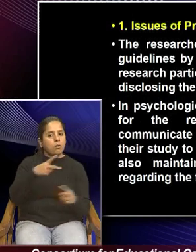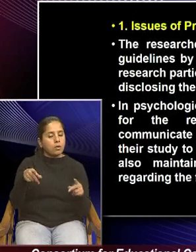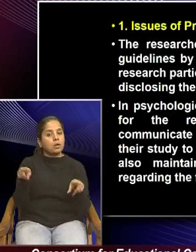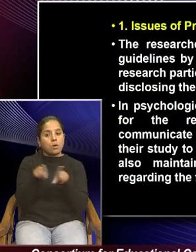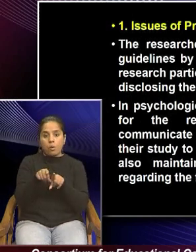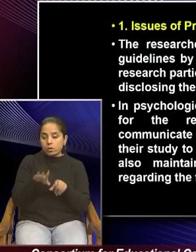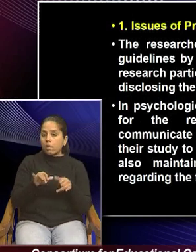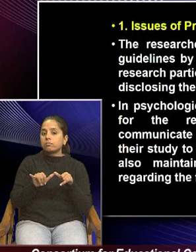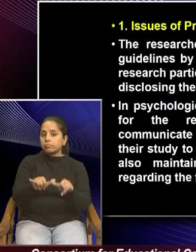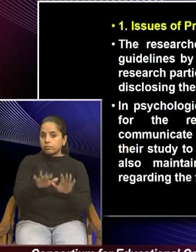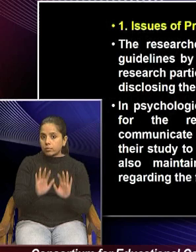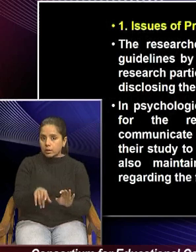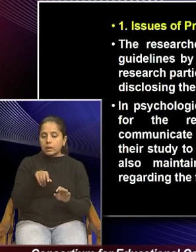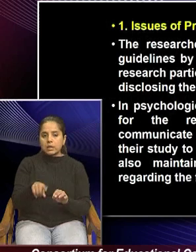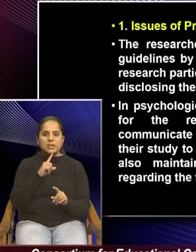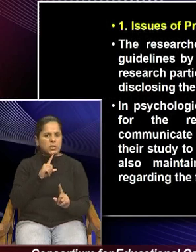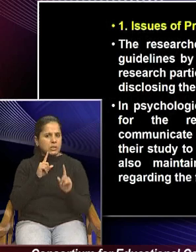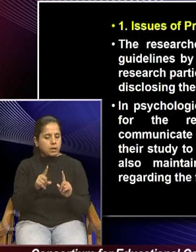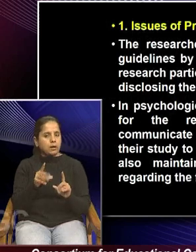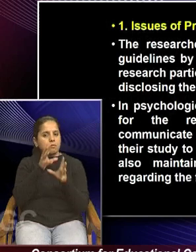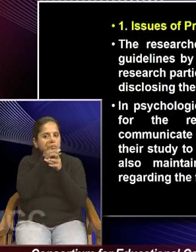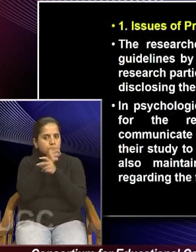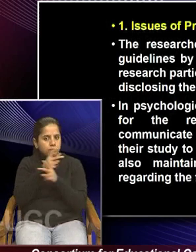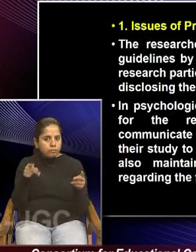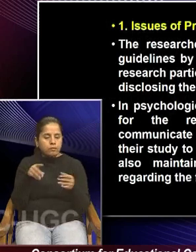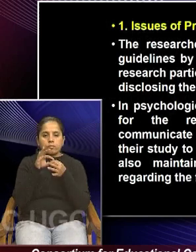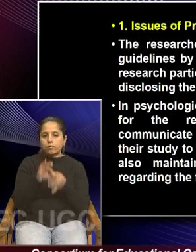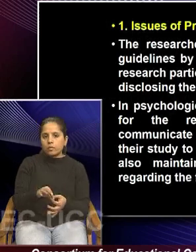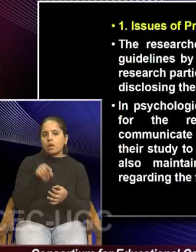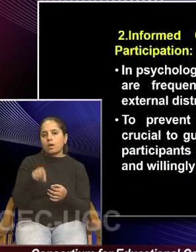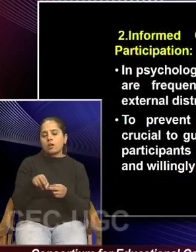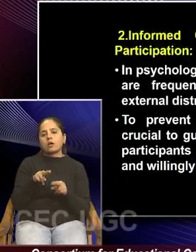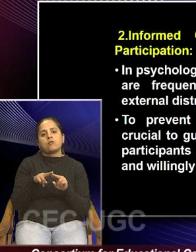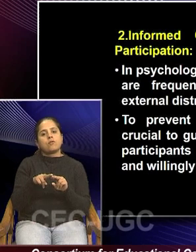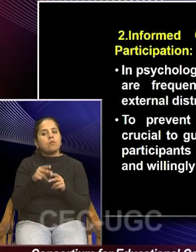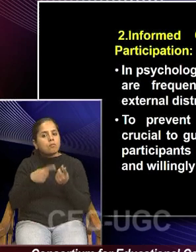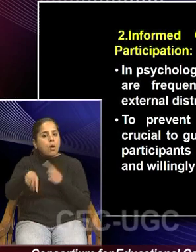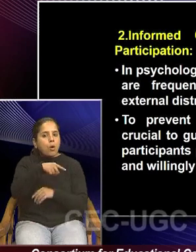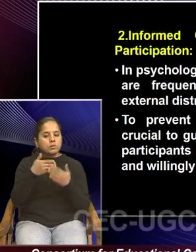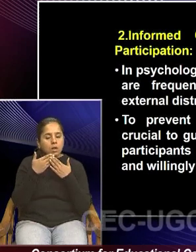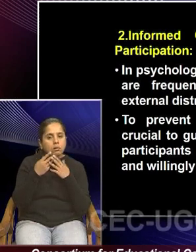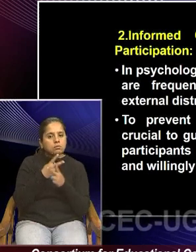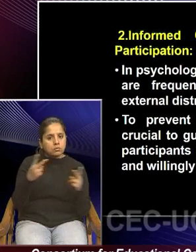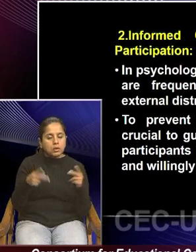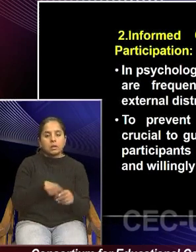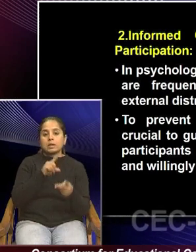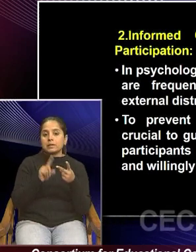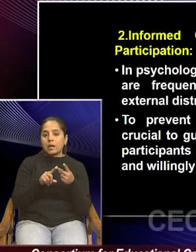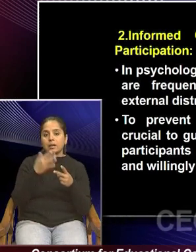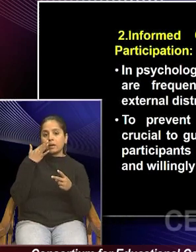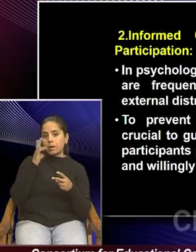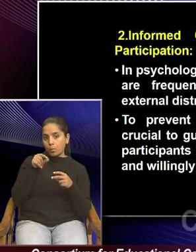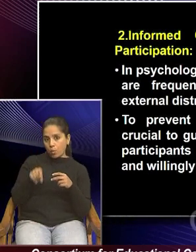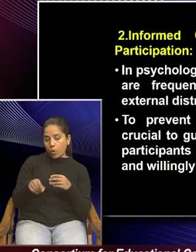also maintaining strict confidentiality regarding the findings of the study. Second important